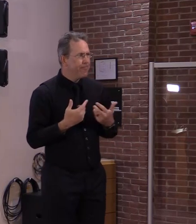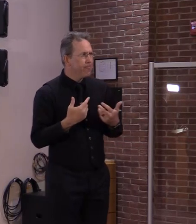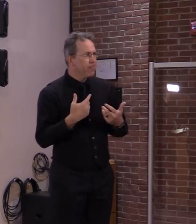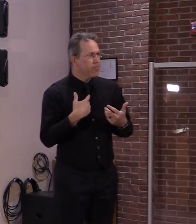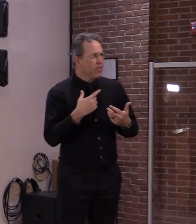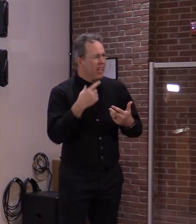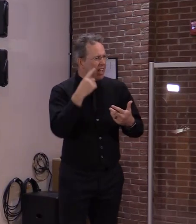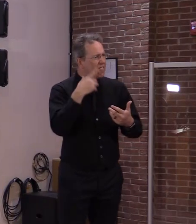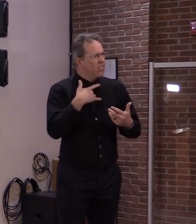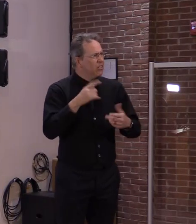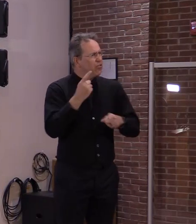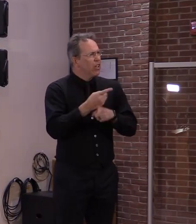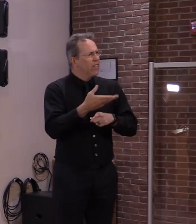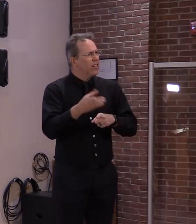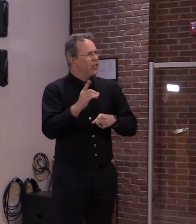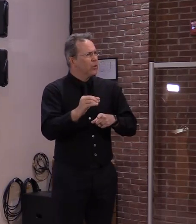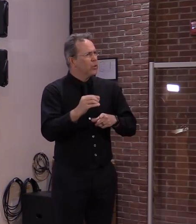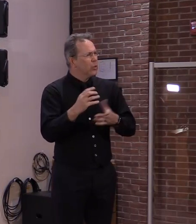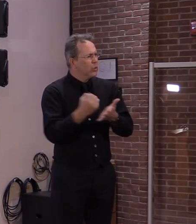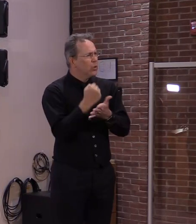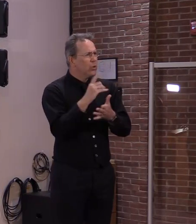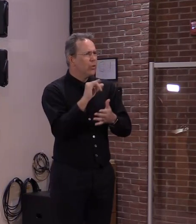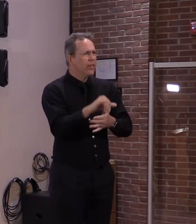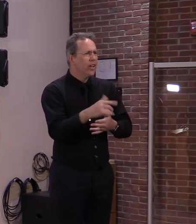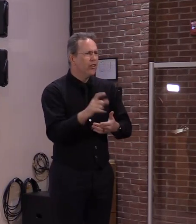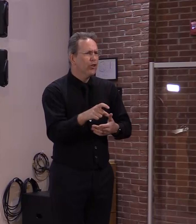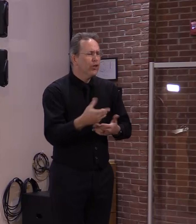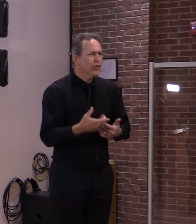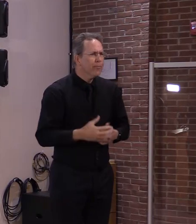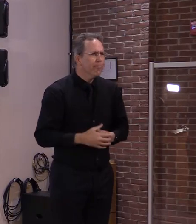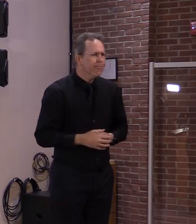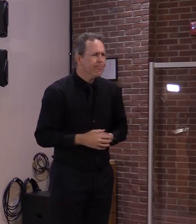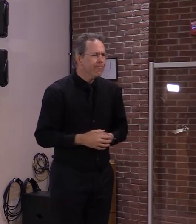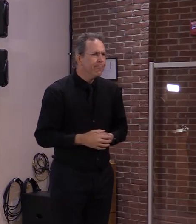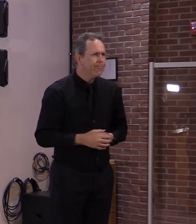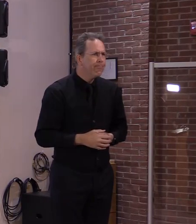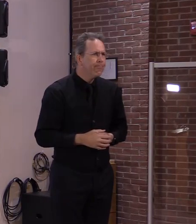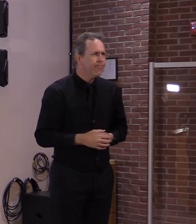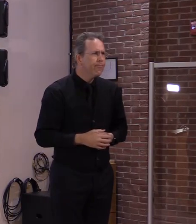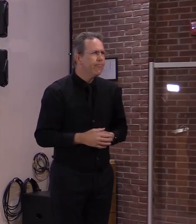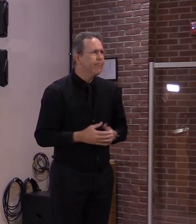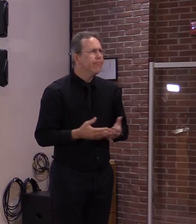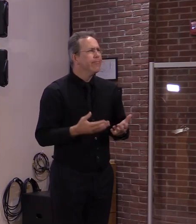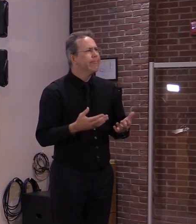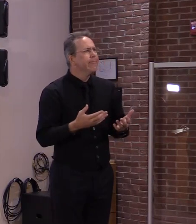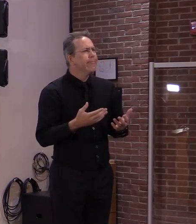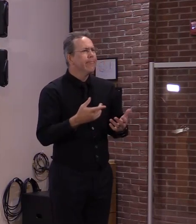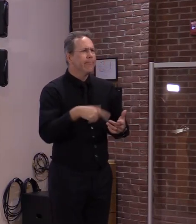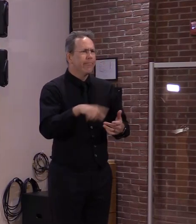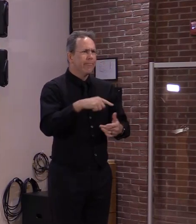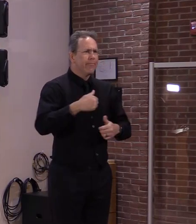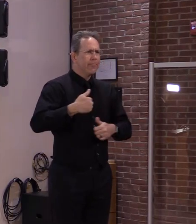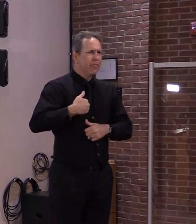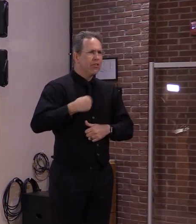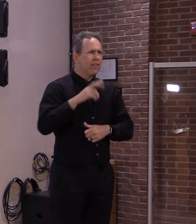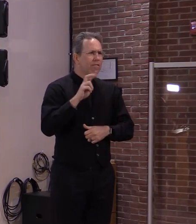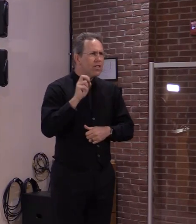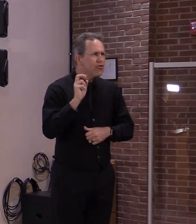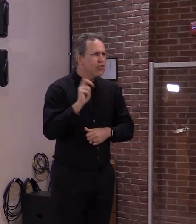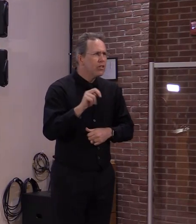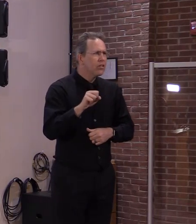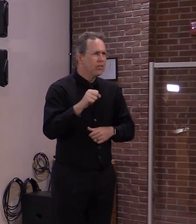different levels. Just from a sense of those who serve our country, willing to go into